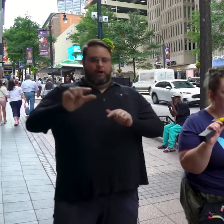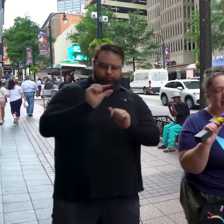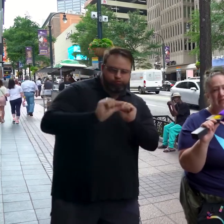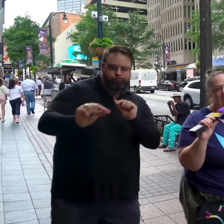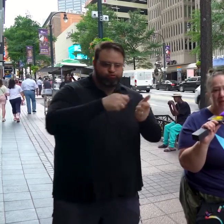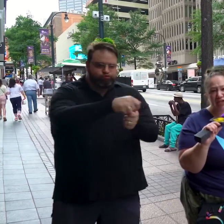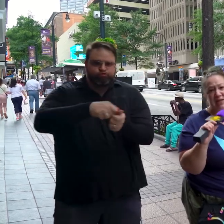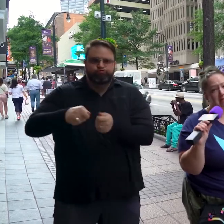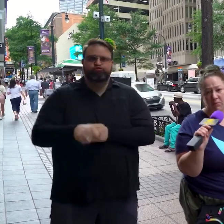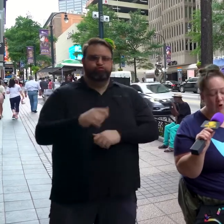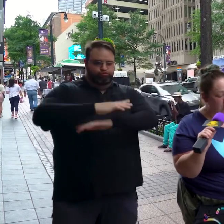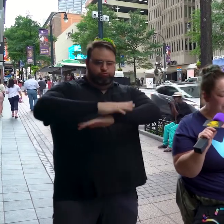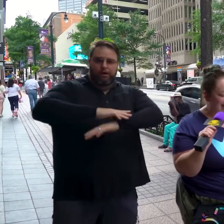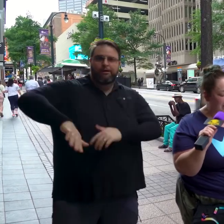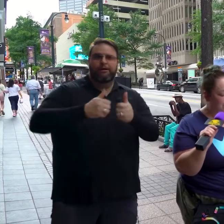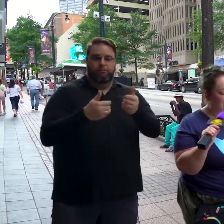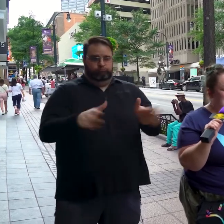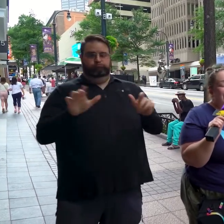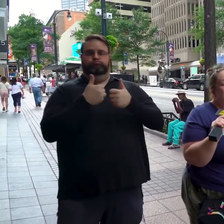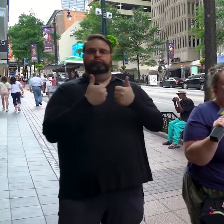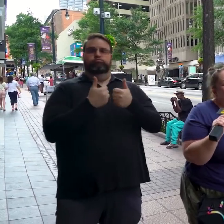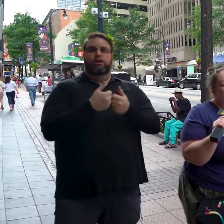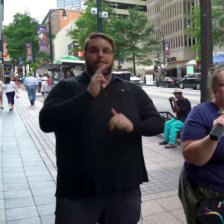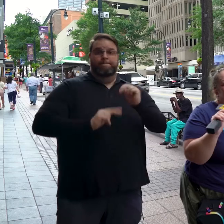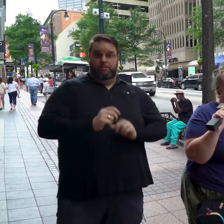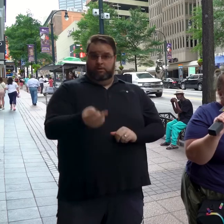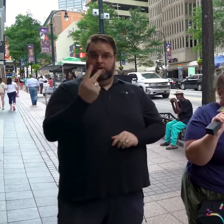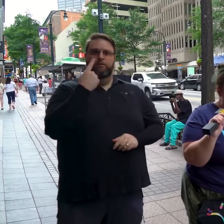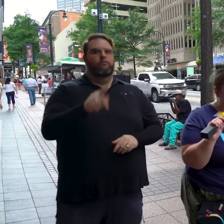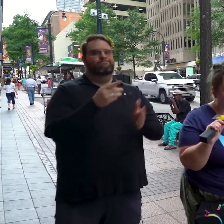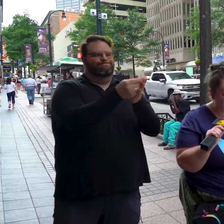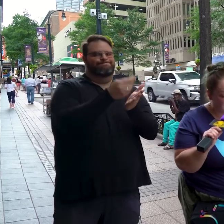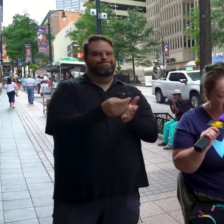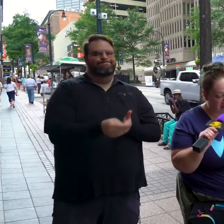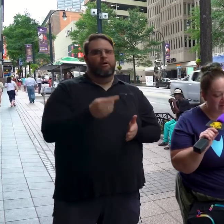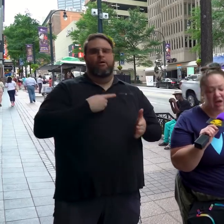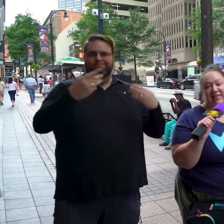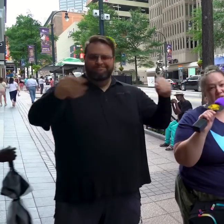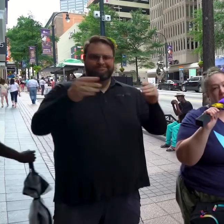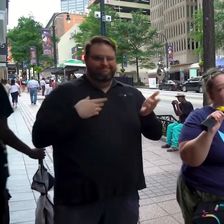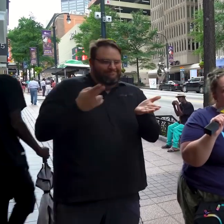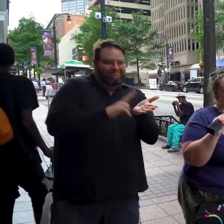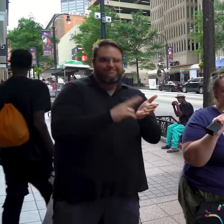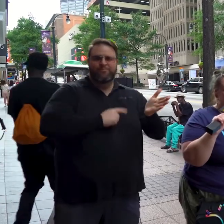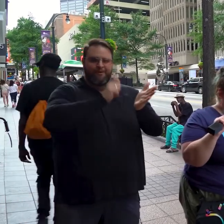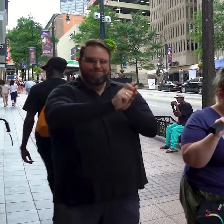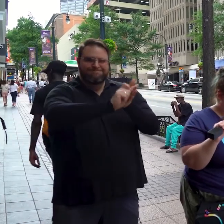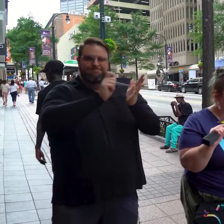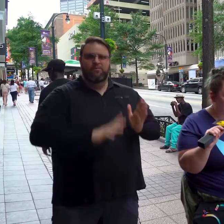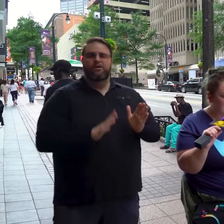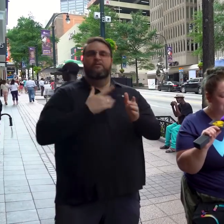there, card games, RPGs, more open gaming. Building 2 is your vendor and exhibition halls. That's where you'll also